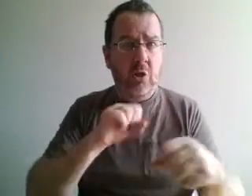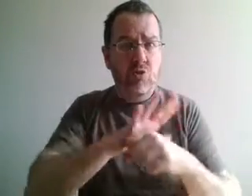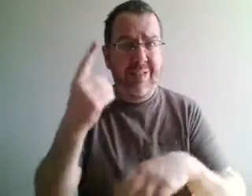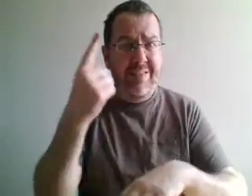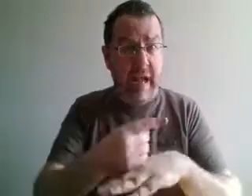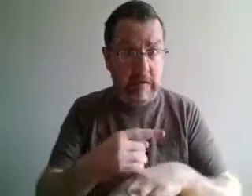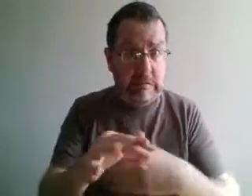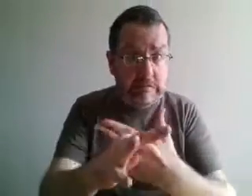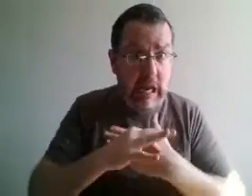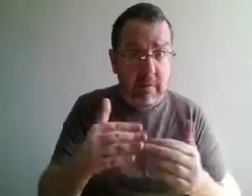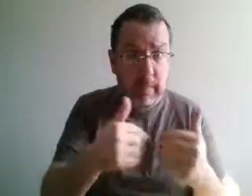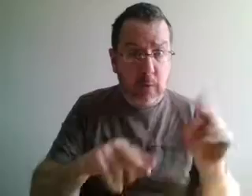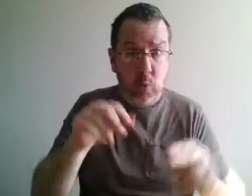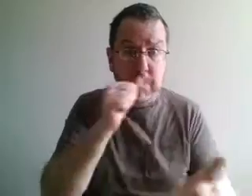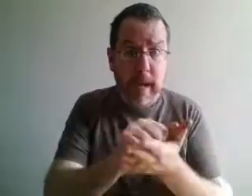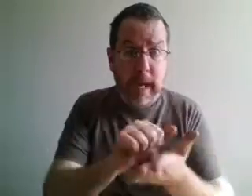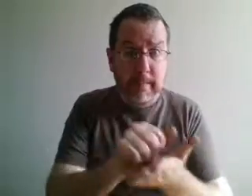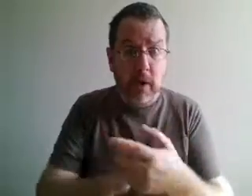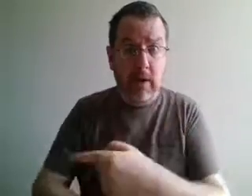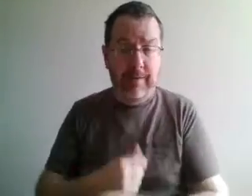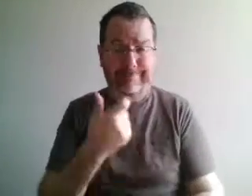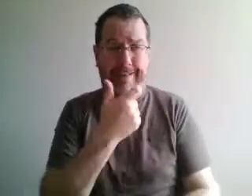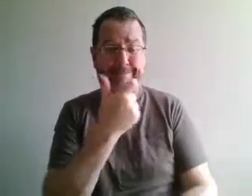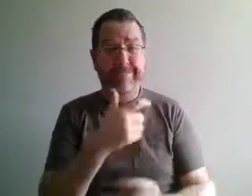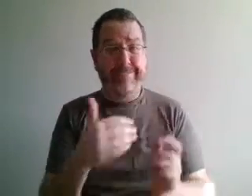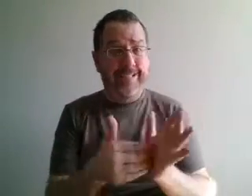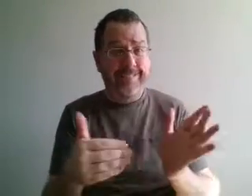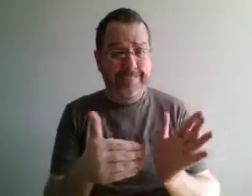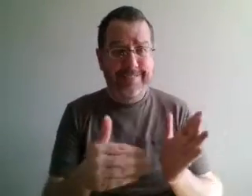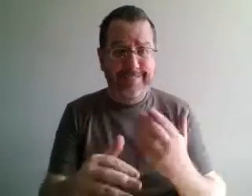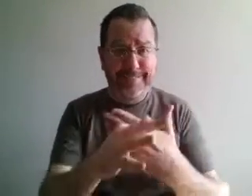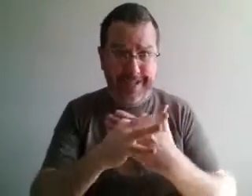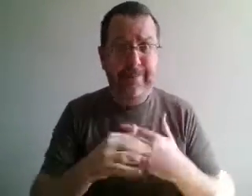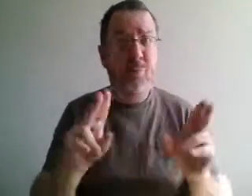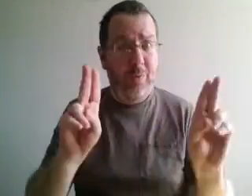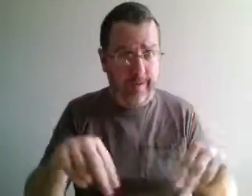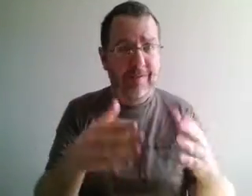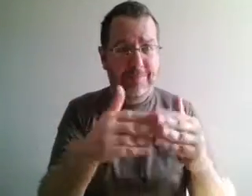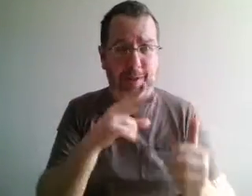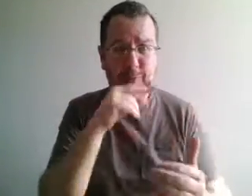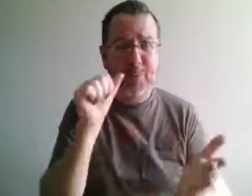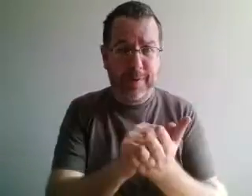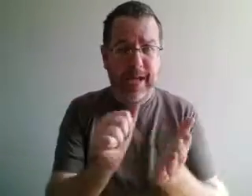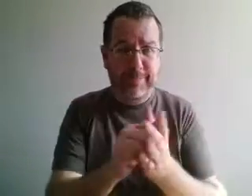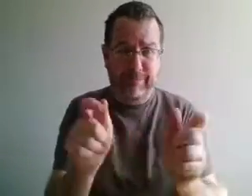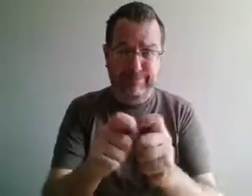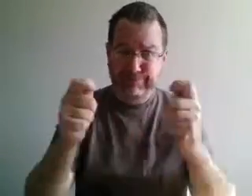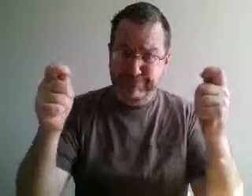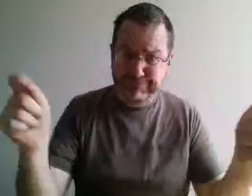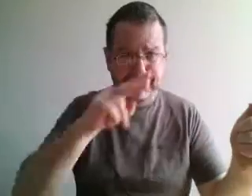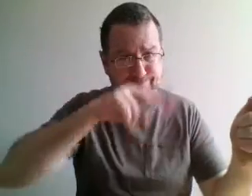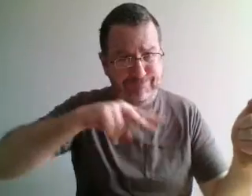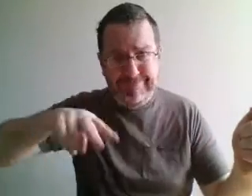the daily newspaper. I think it's safe to buy the daily newspaper. I think, there have been suggestions that the virus can survive